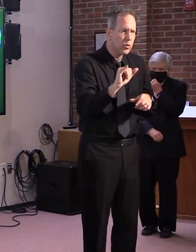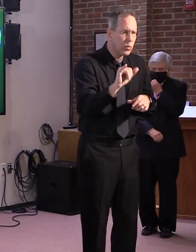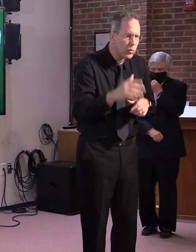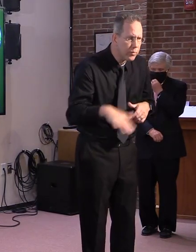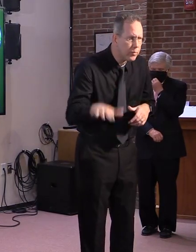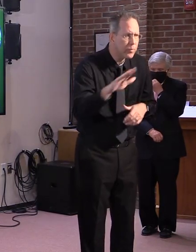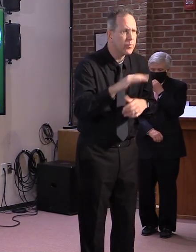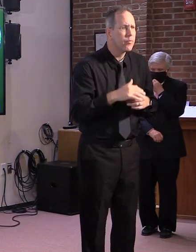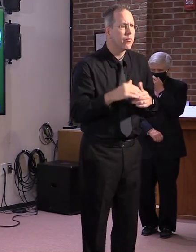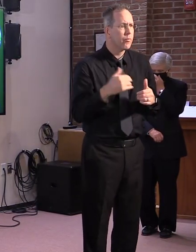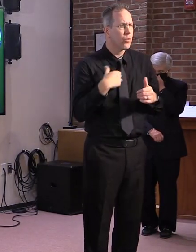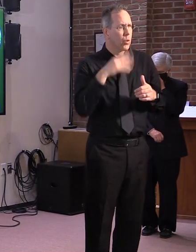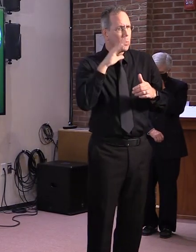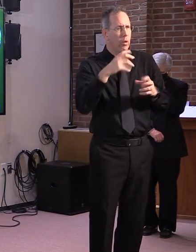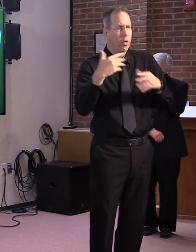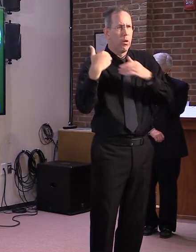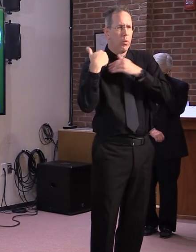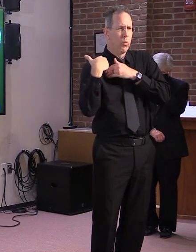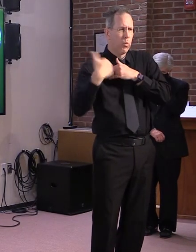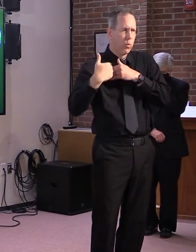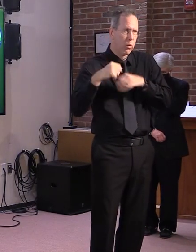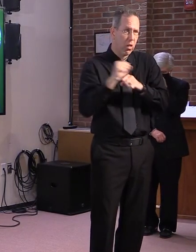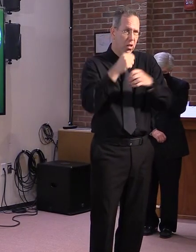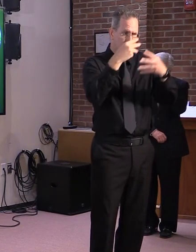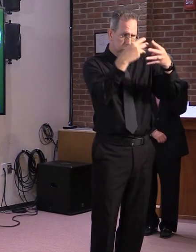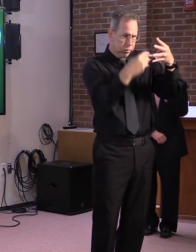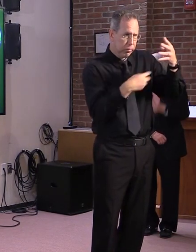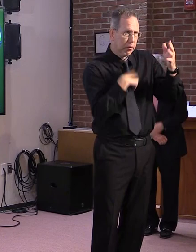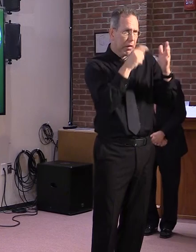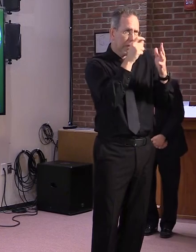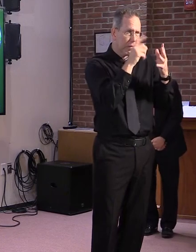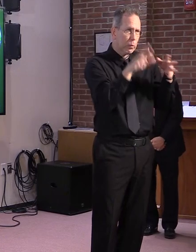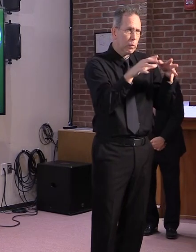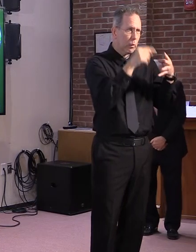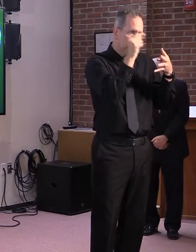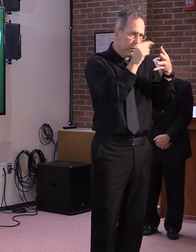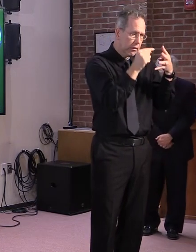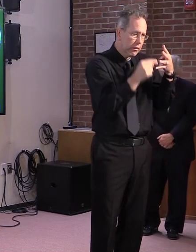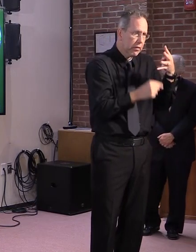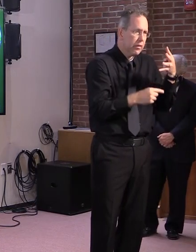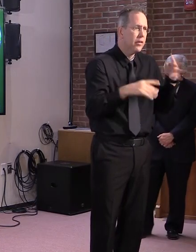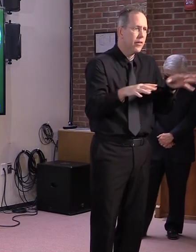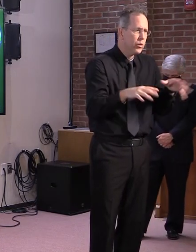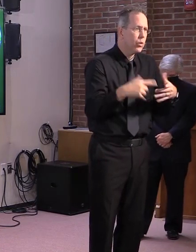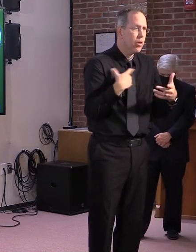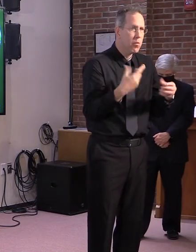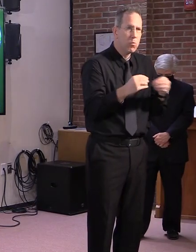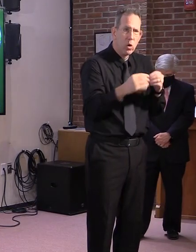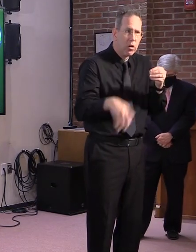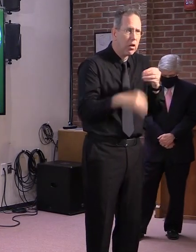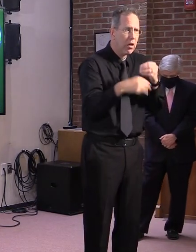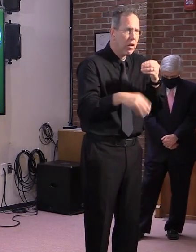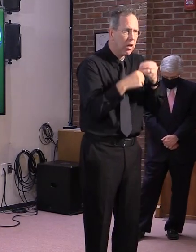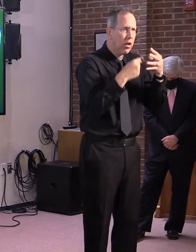police officers and law enforcement are called to today continues to increase, so we're very much on board